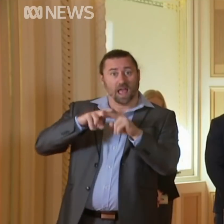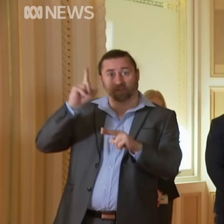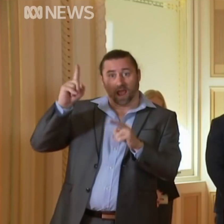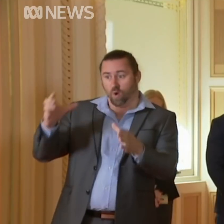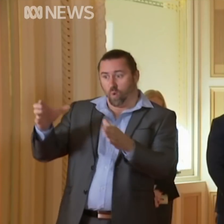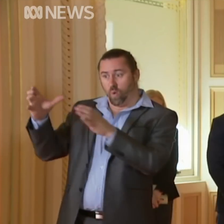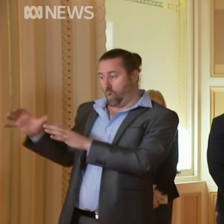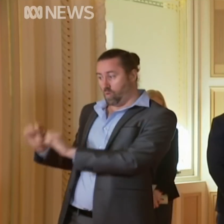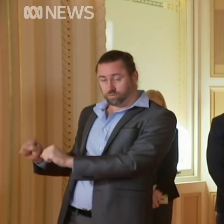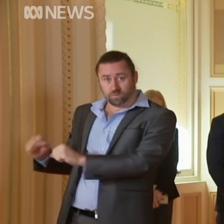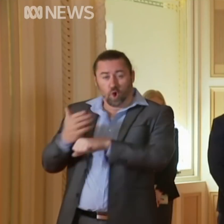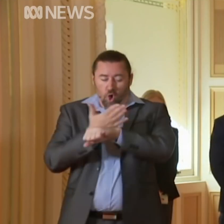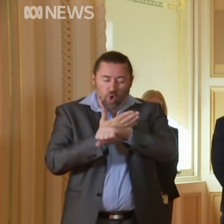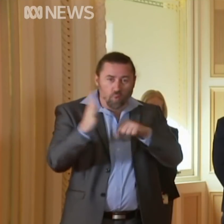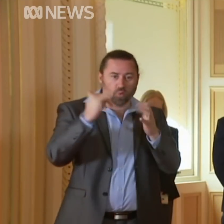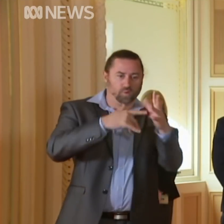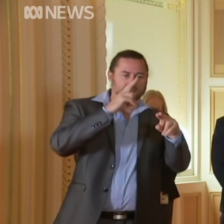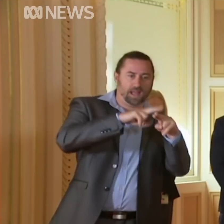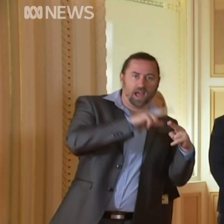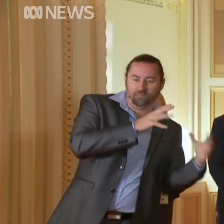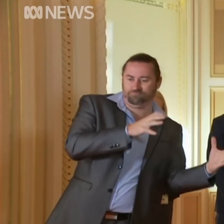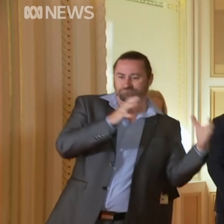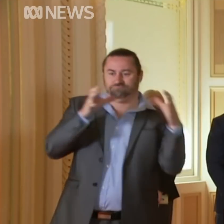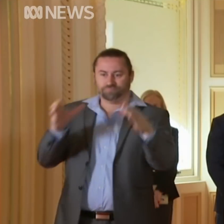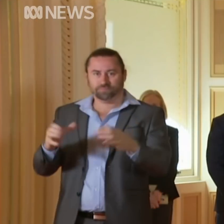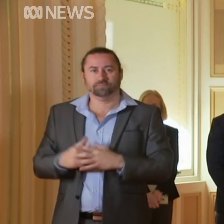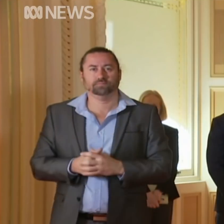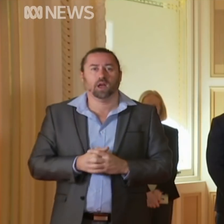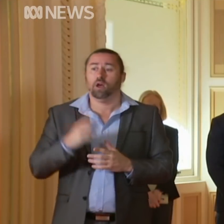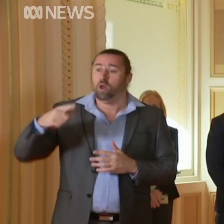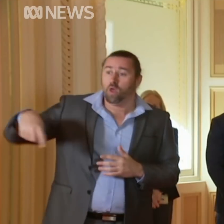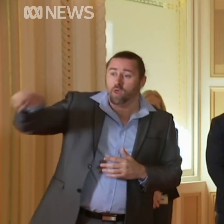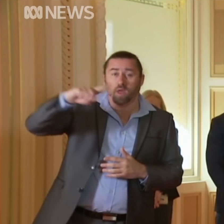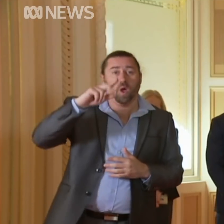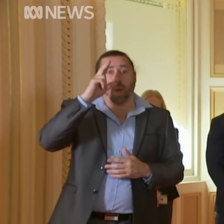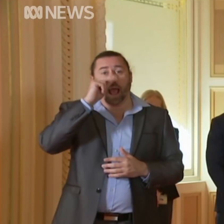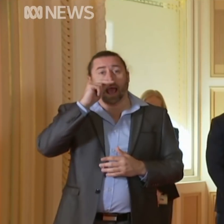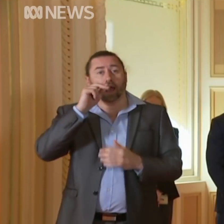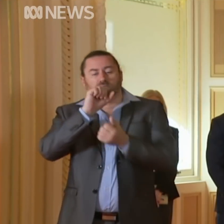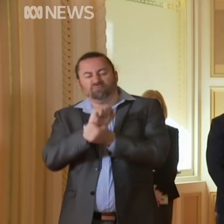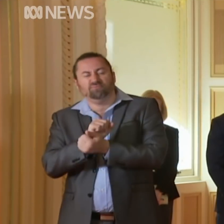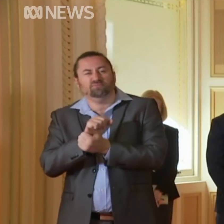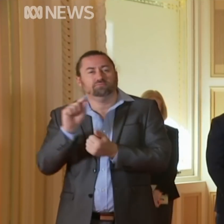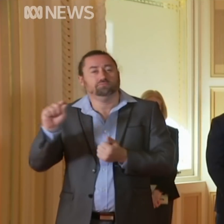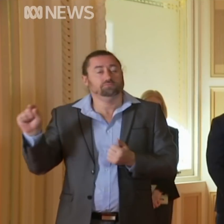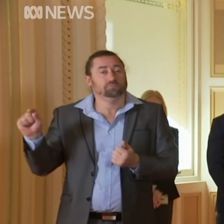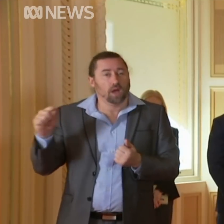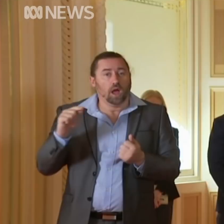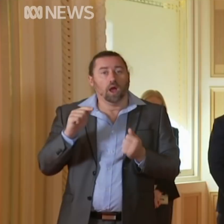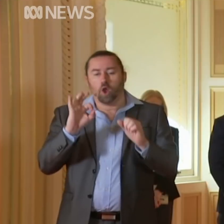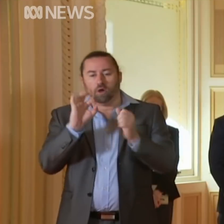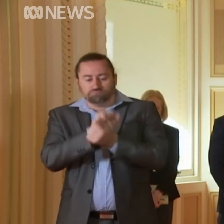workforce. Can I give an update about operations out at the centre? The young people are moving in and out of their cells in a